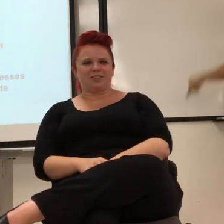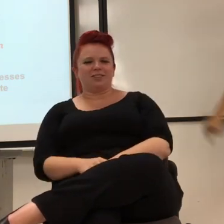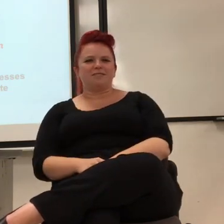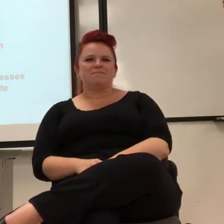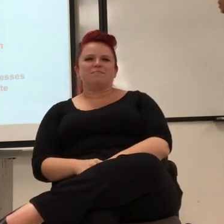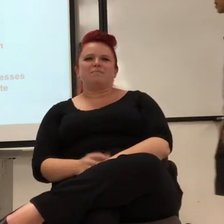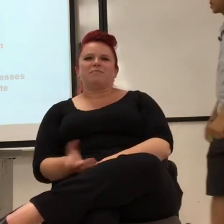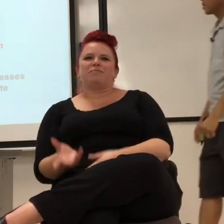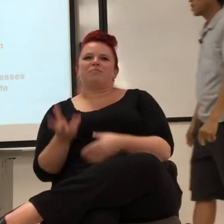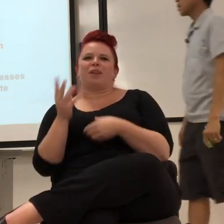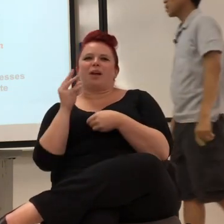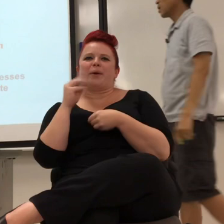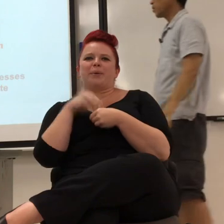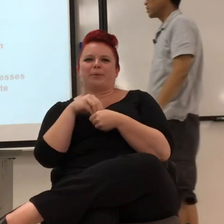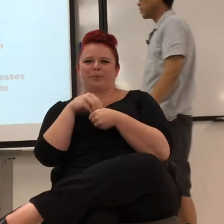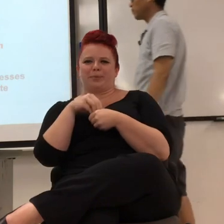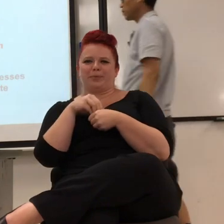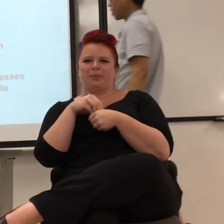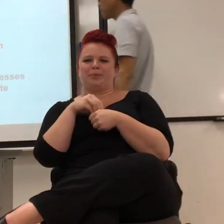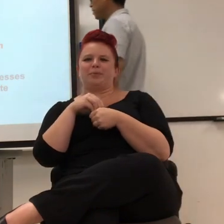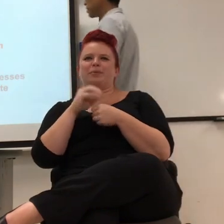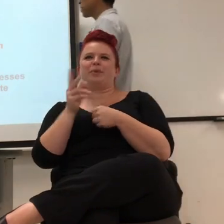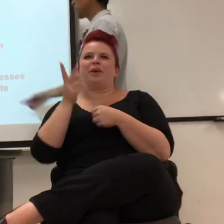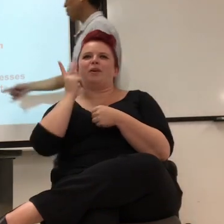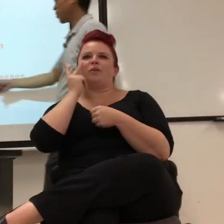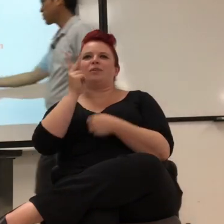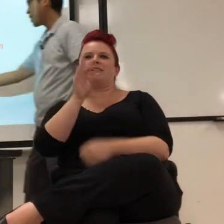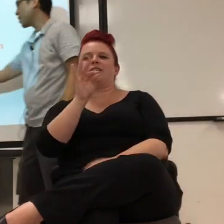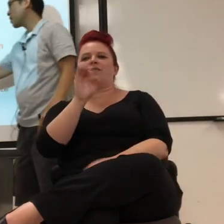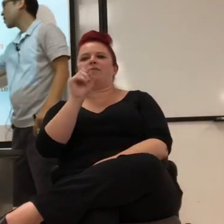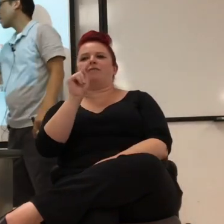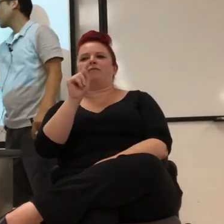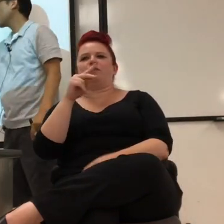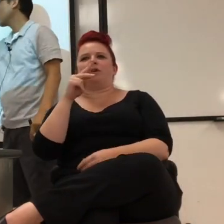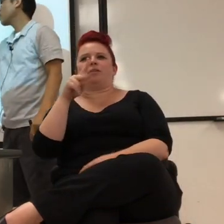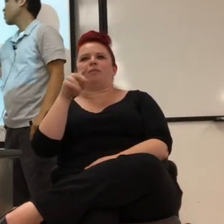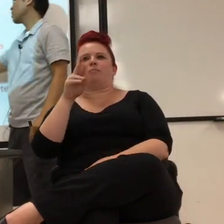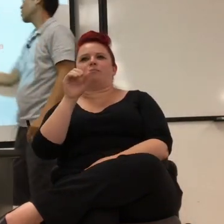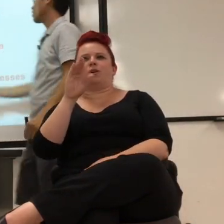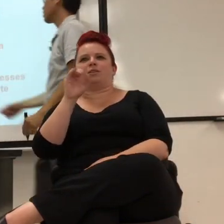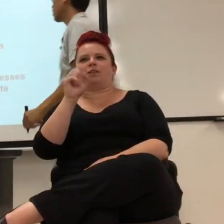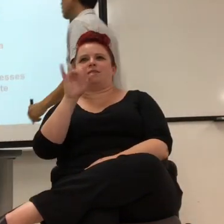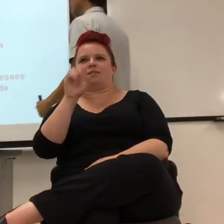Which include, do you see the foot processes of the podocyte?